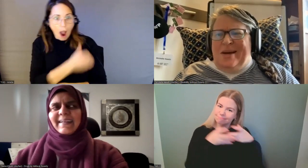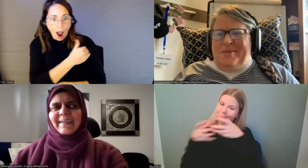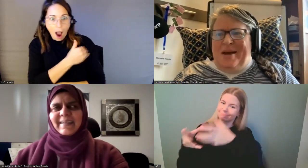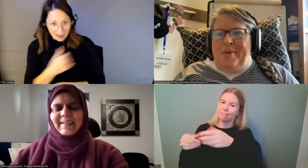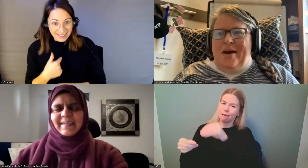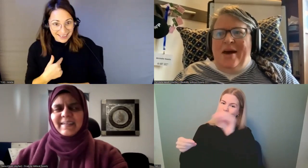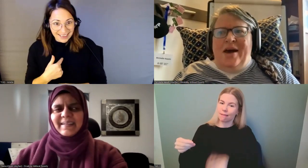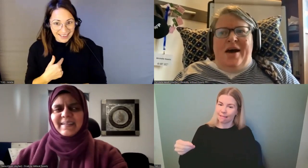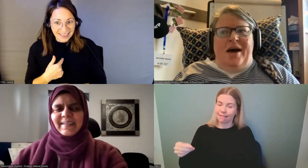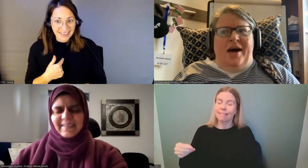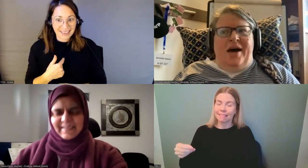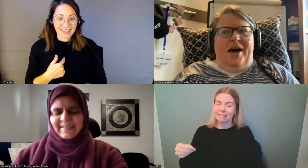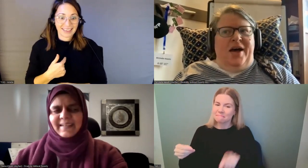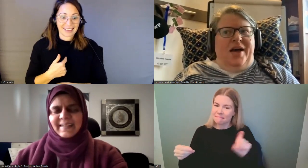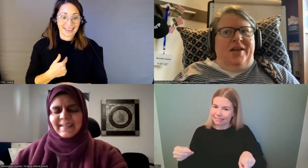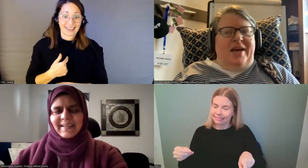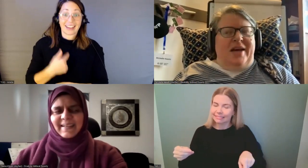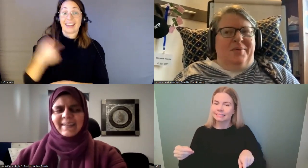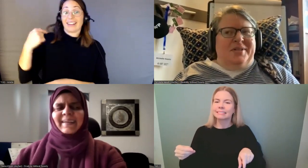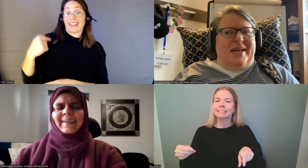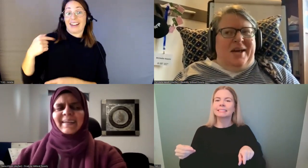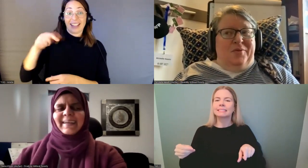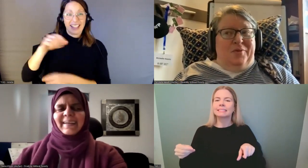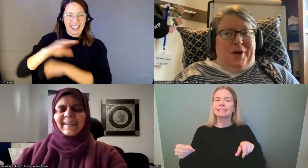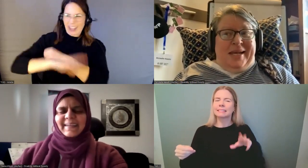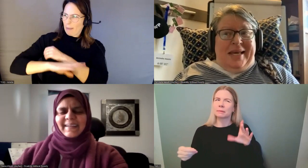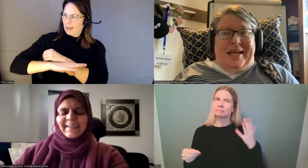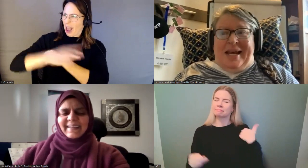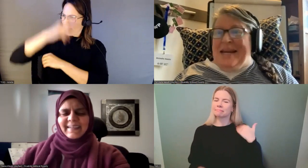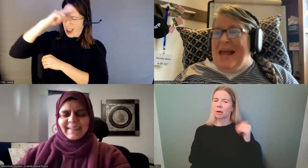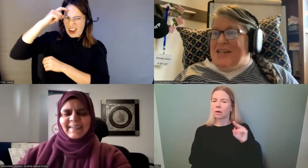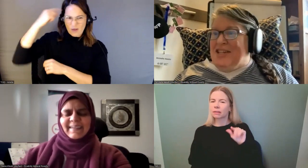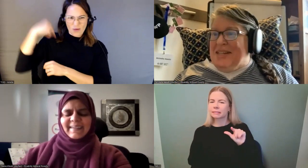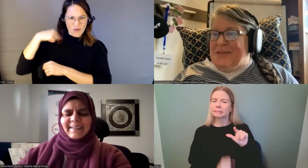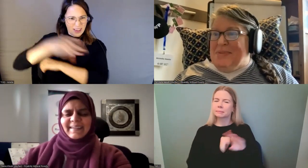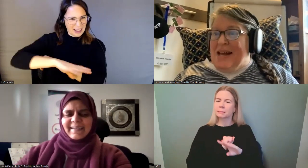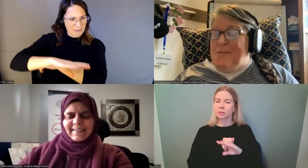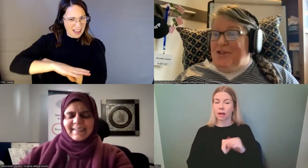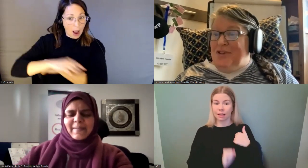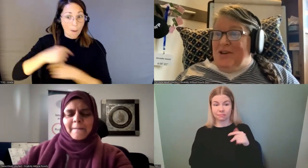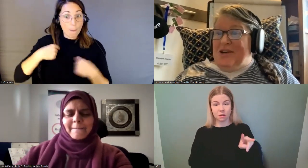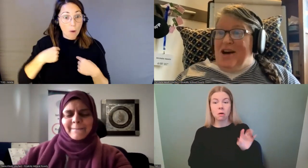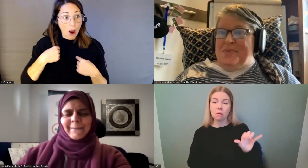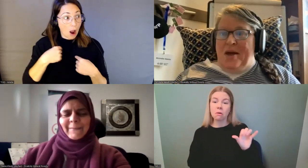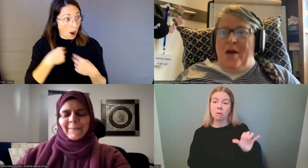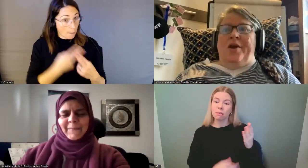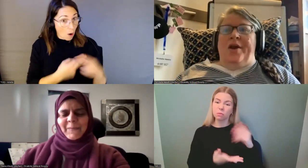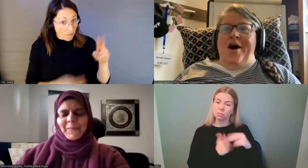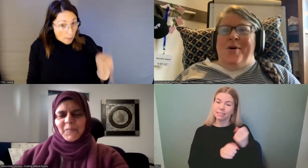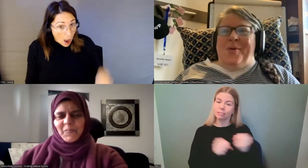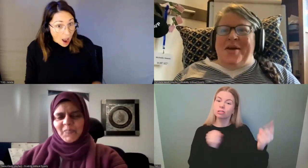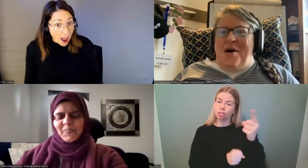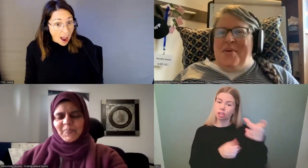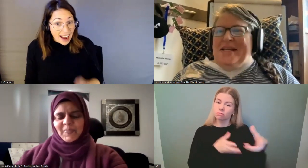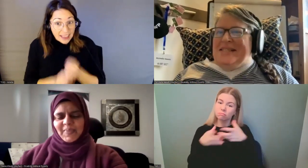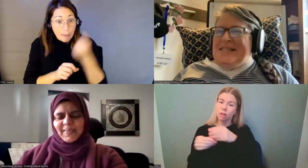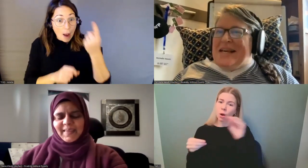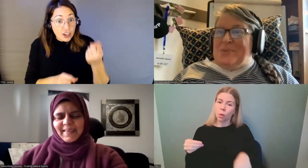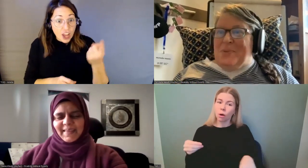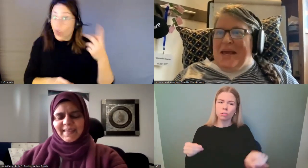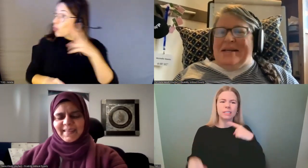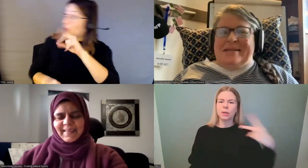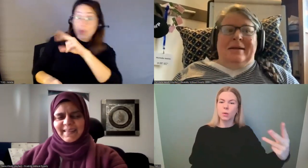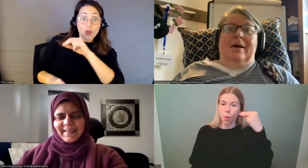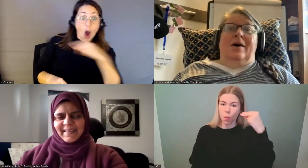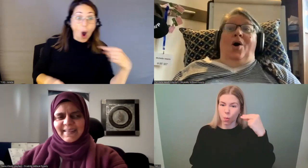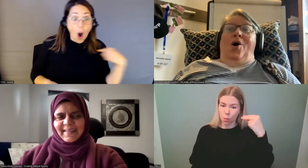it August, September? And I was like, really? Like next year sometime we should go to Ottawa? No, we're going in